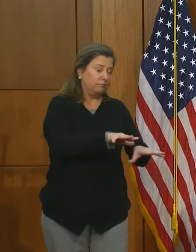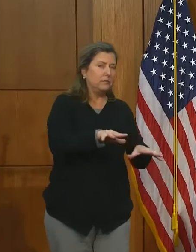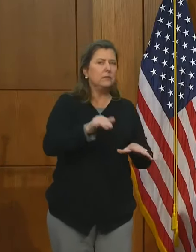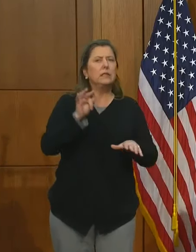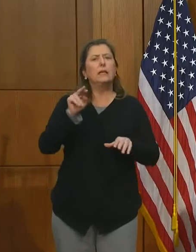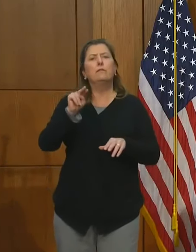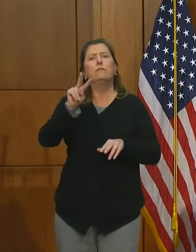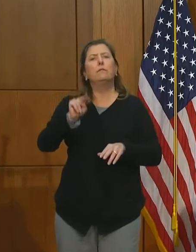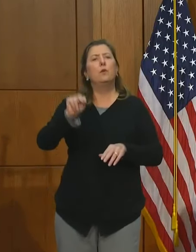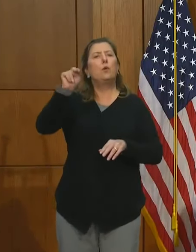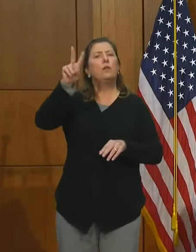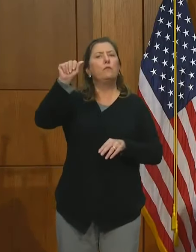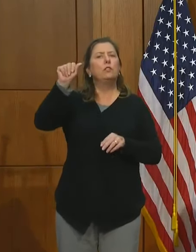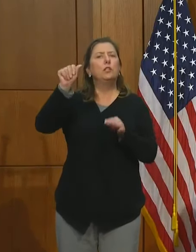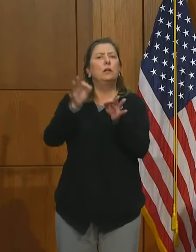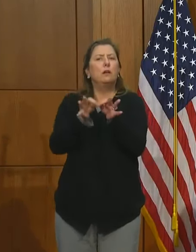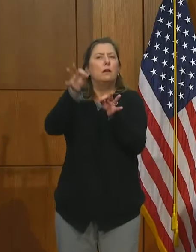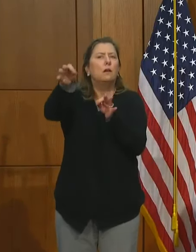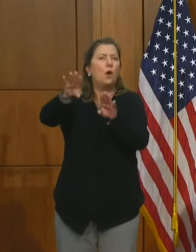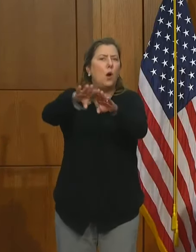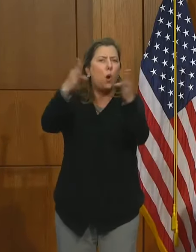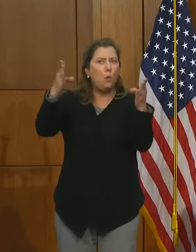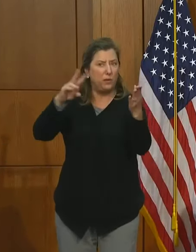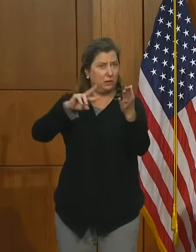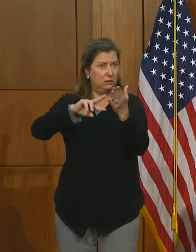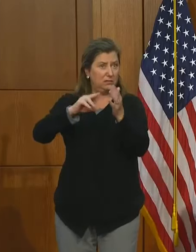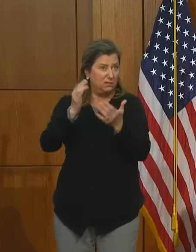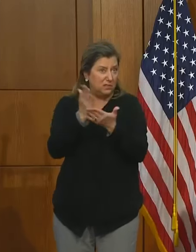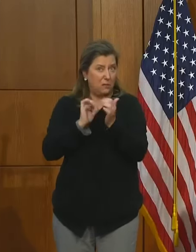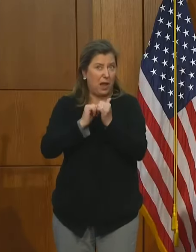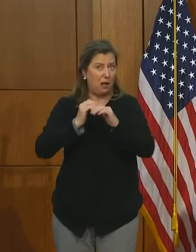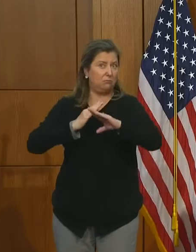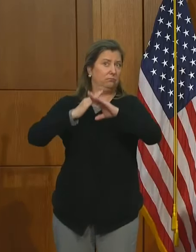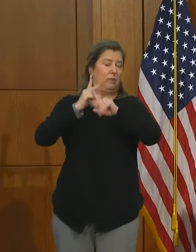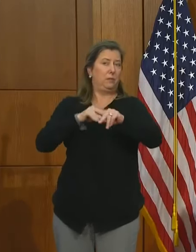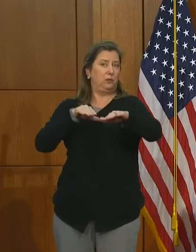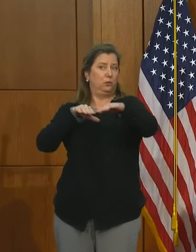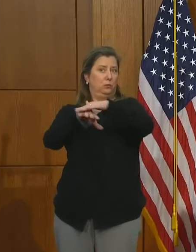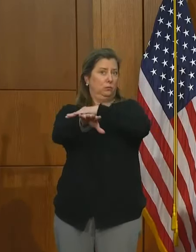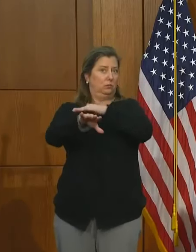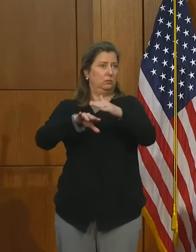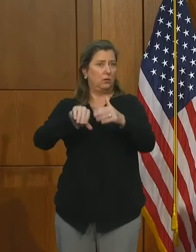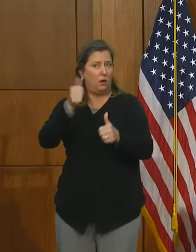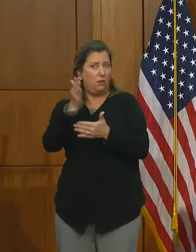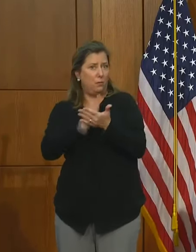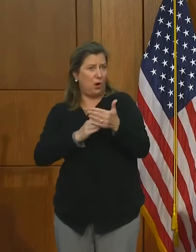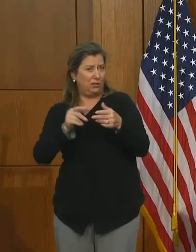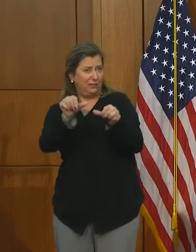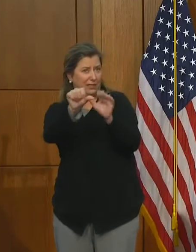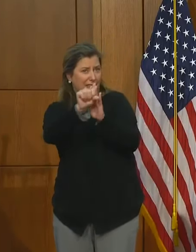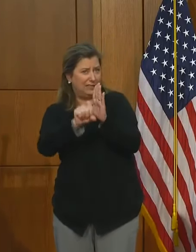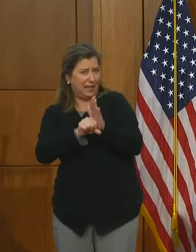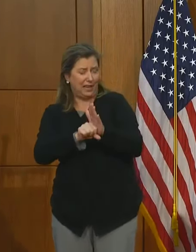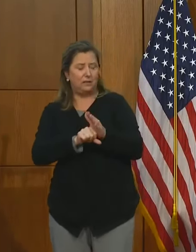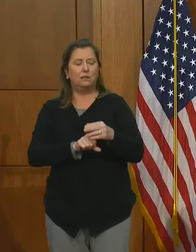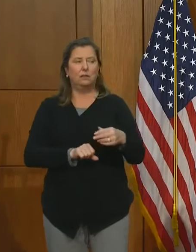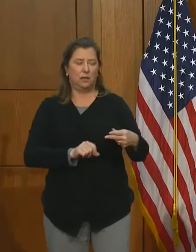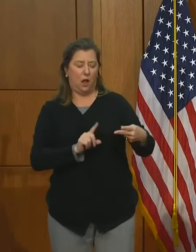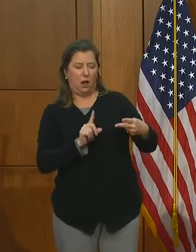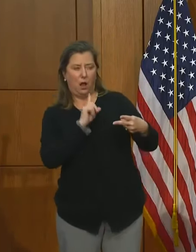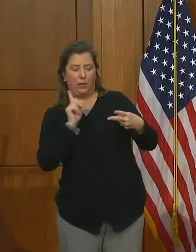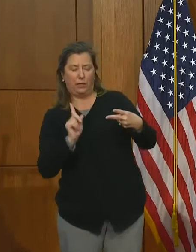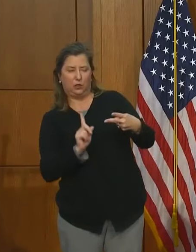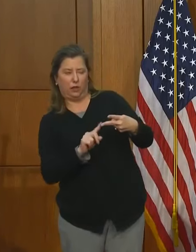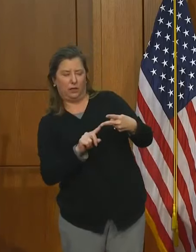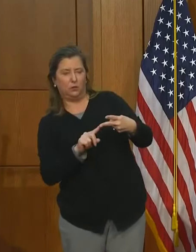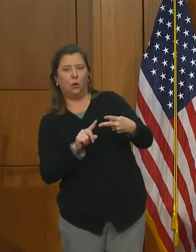later, will there be restrictions to keep people from that hotspot traveling to other areas of the state? Let me answer the second part, and then I think